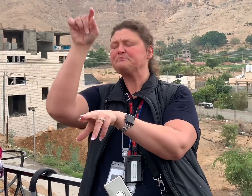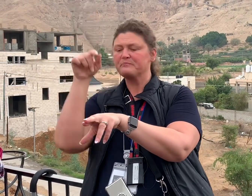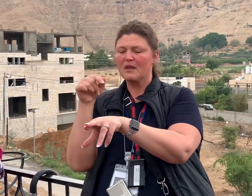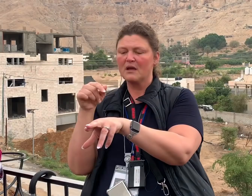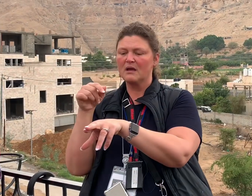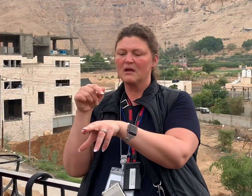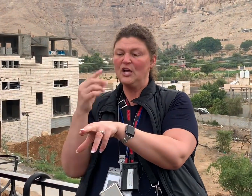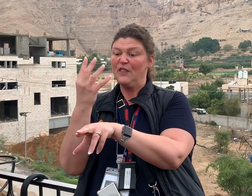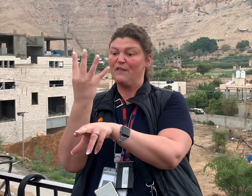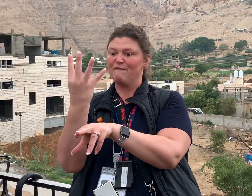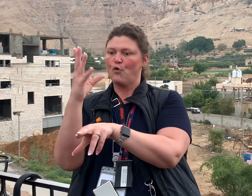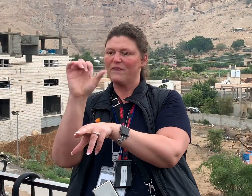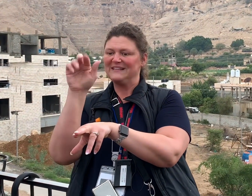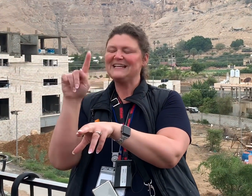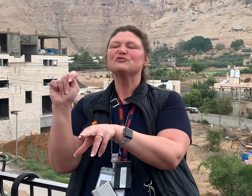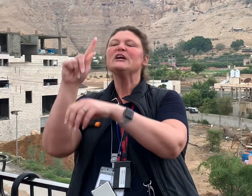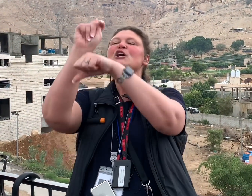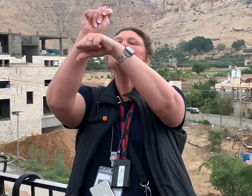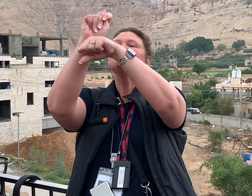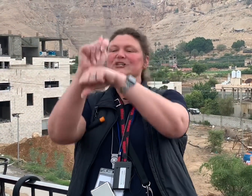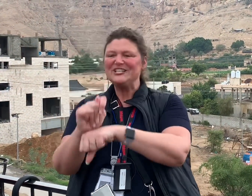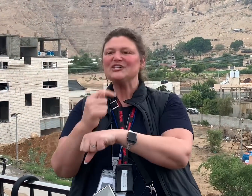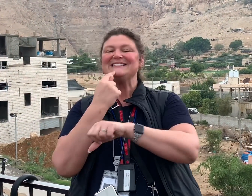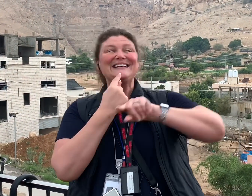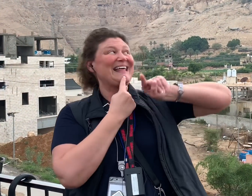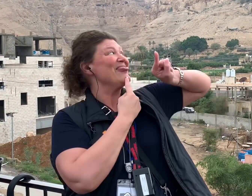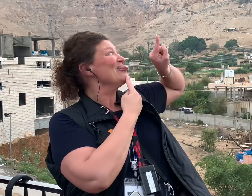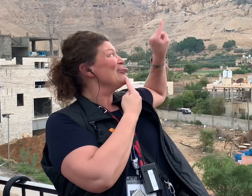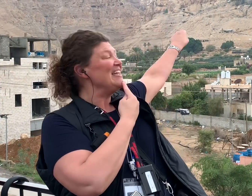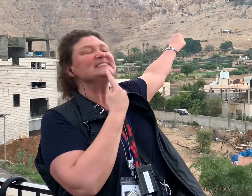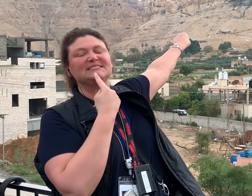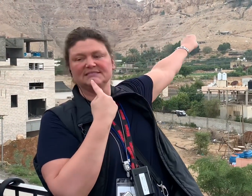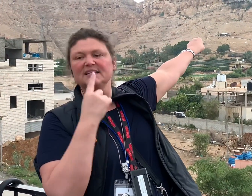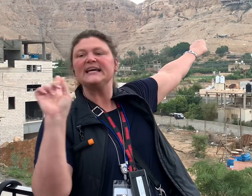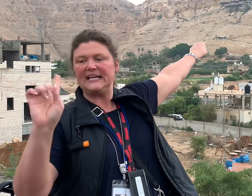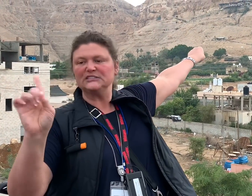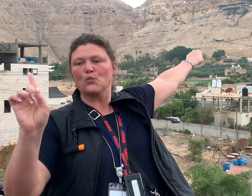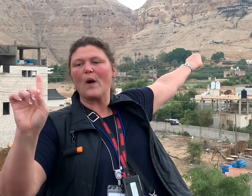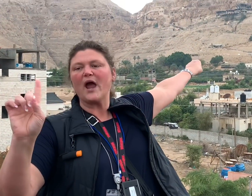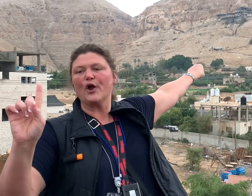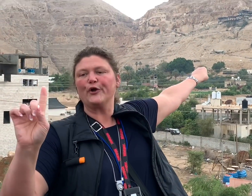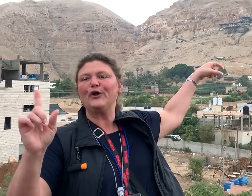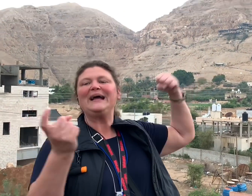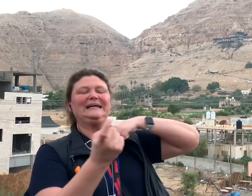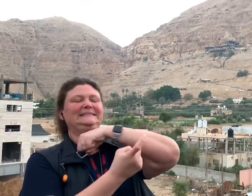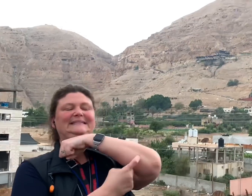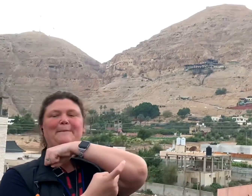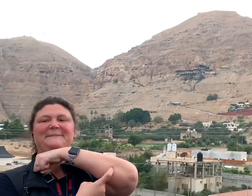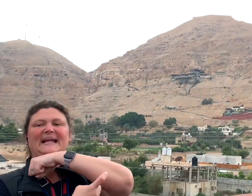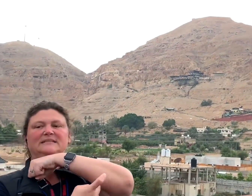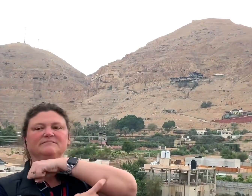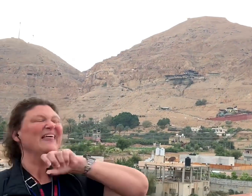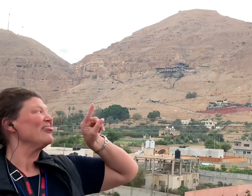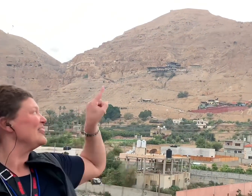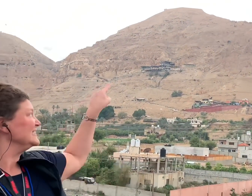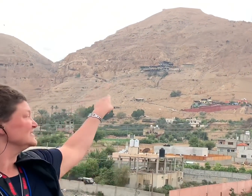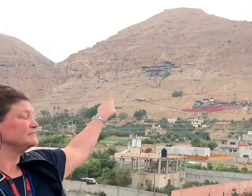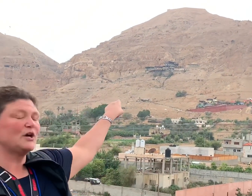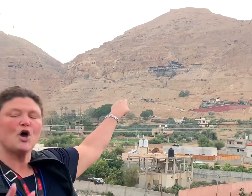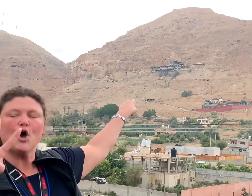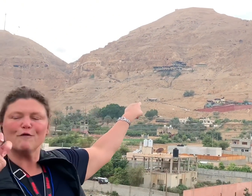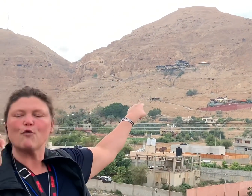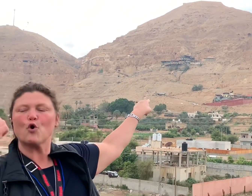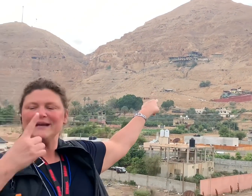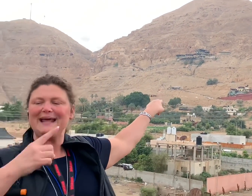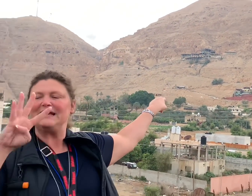the 4th century, the tradition says that this is where Jesus was fasted for 40 nights, 40